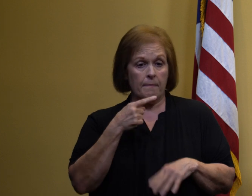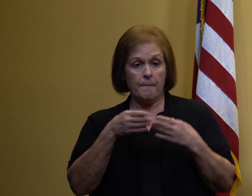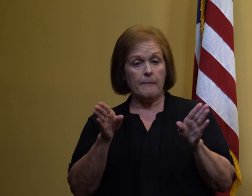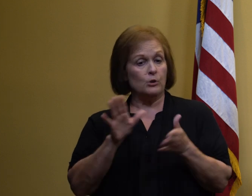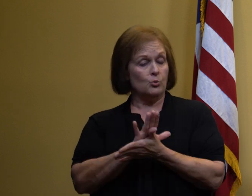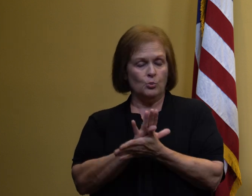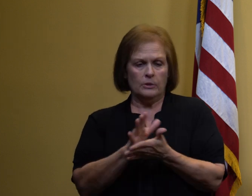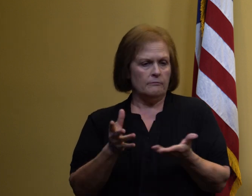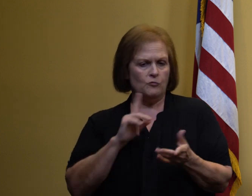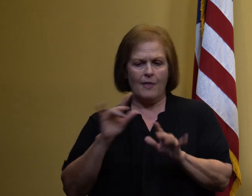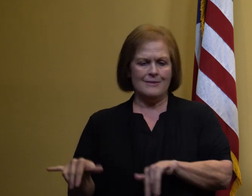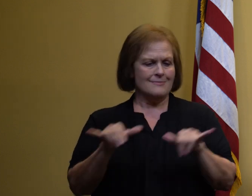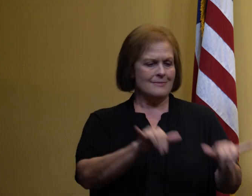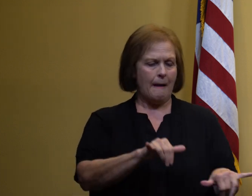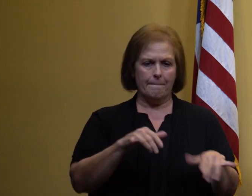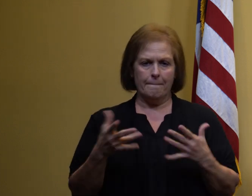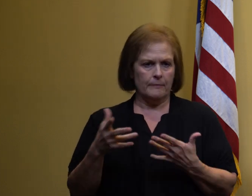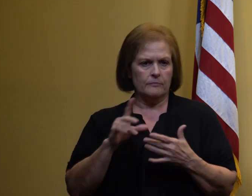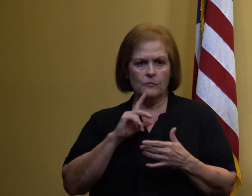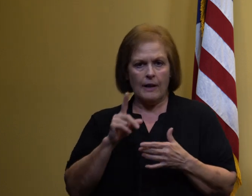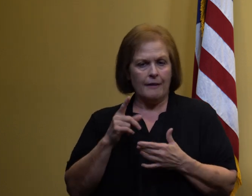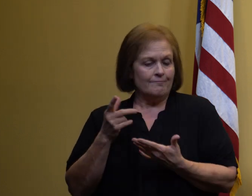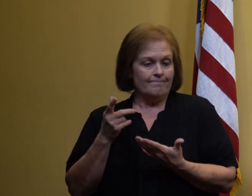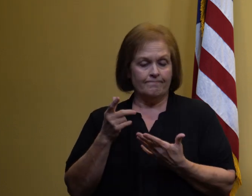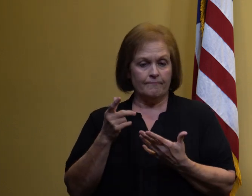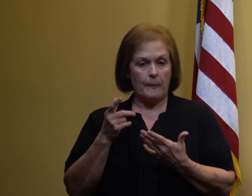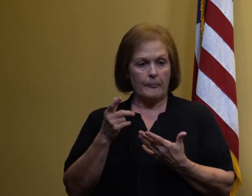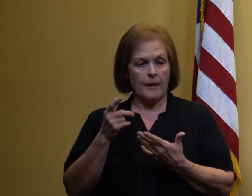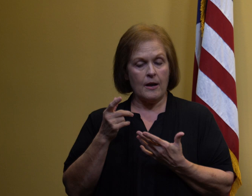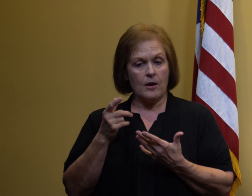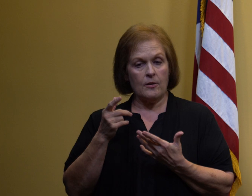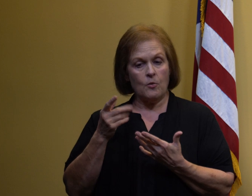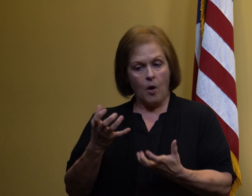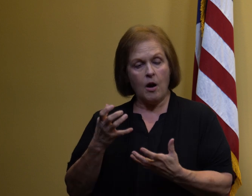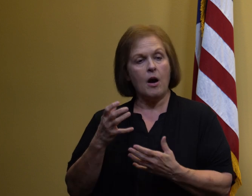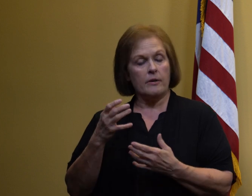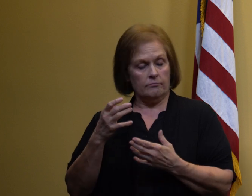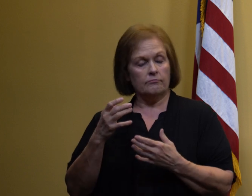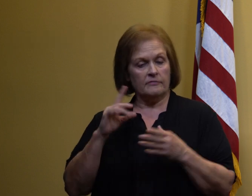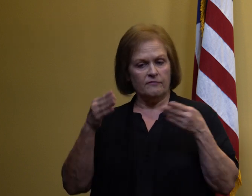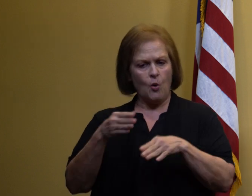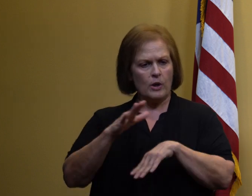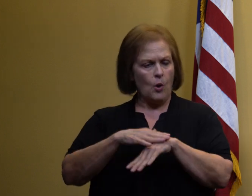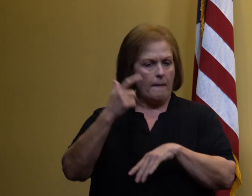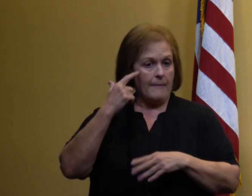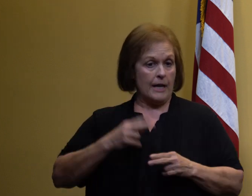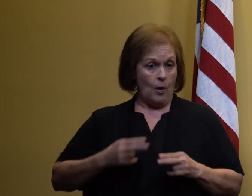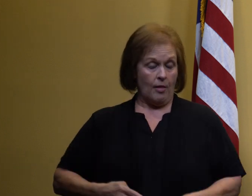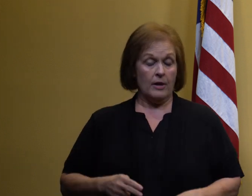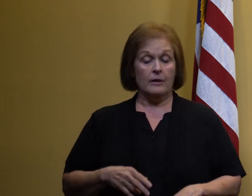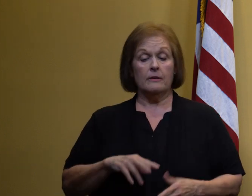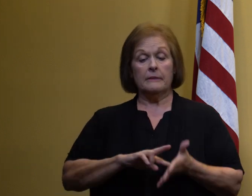needs just seem to be the same, especially as they uplift and highlight mental health services in our city. So on this